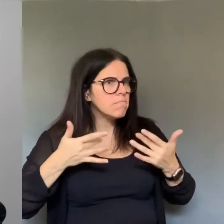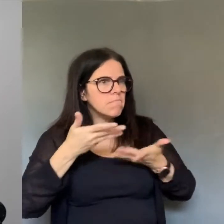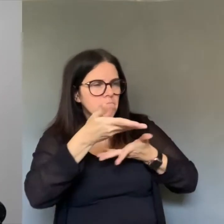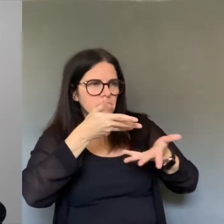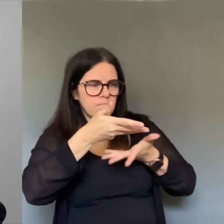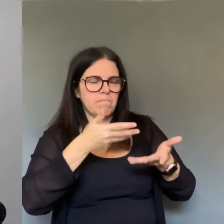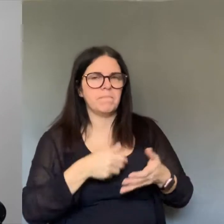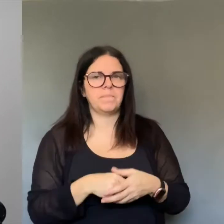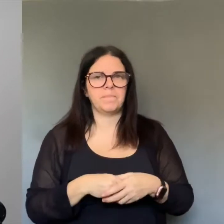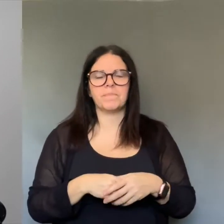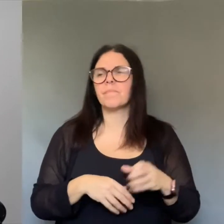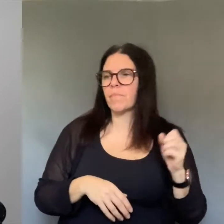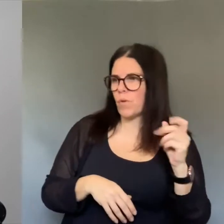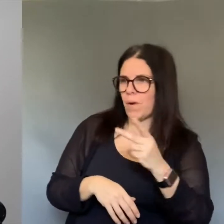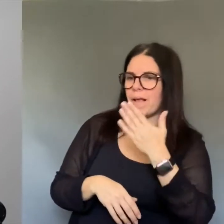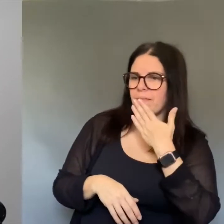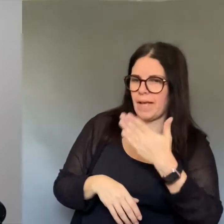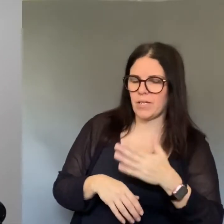symptoms.